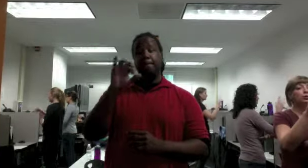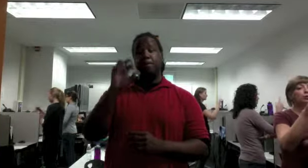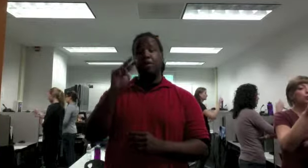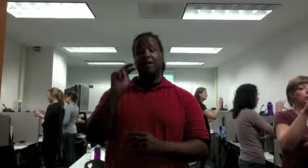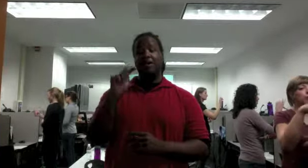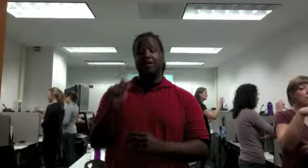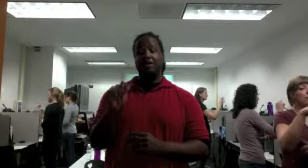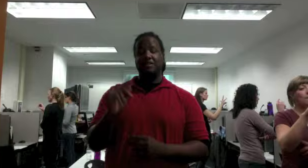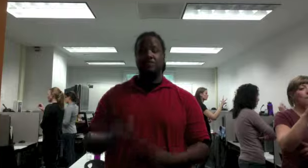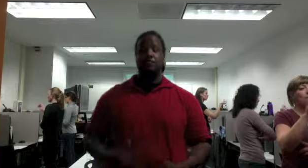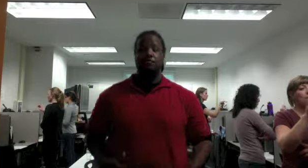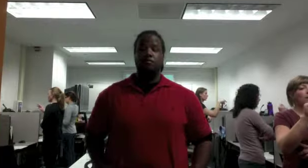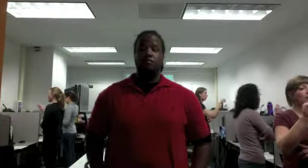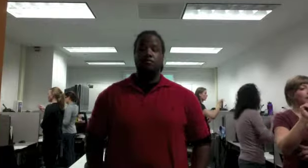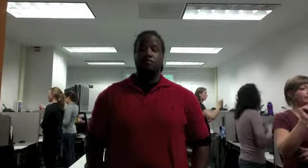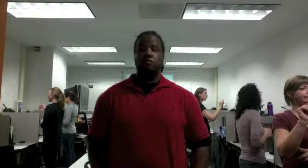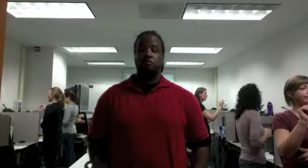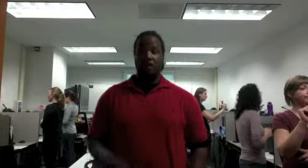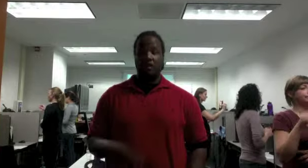Next one, dew point.